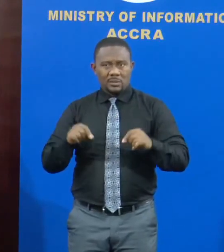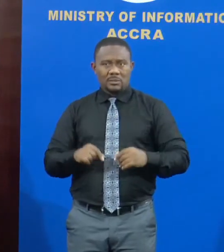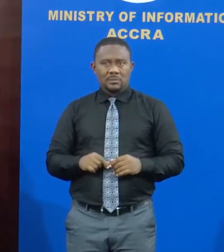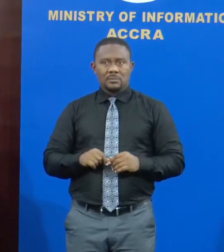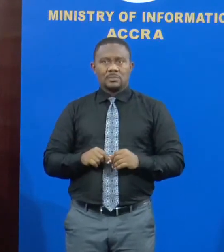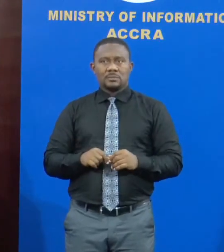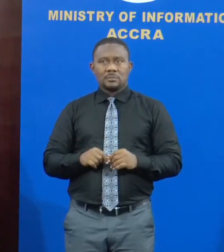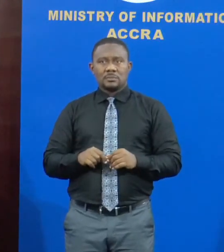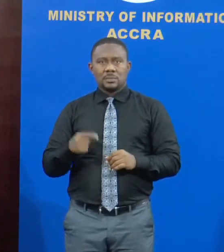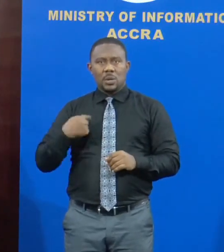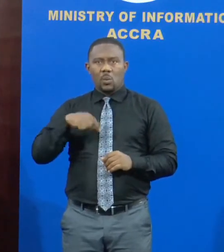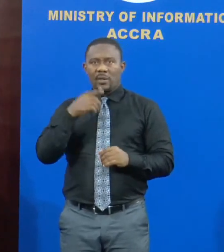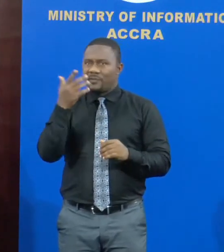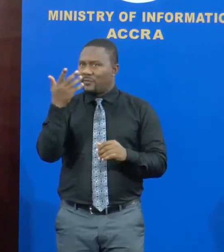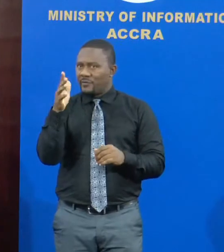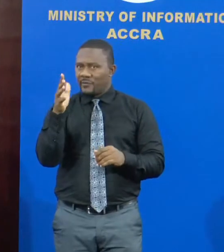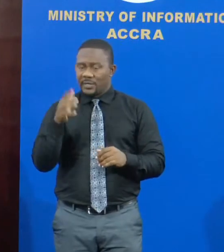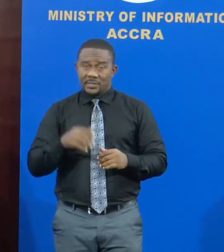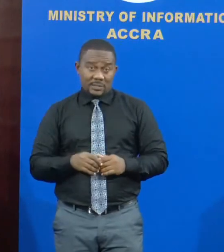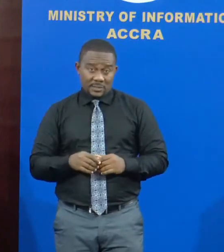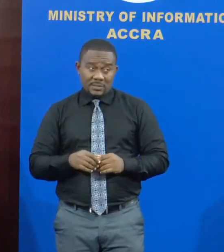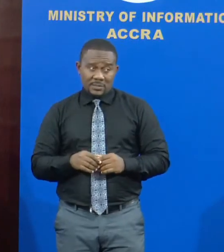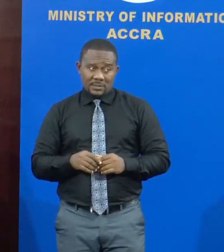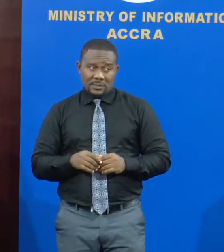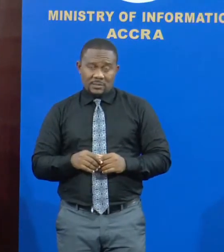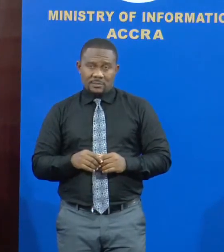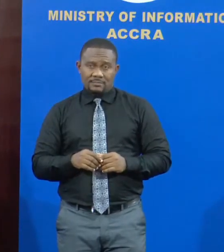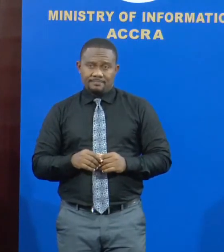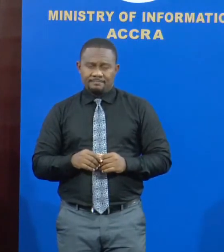we've only been able to manage to take